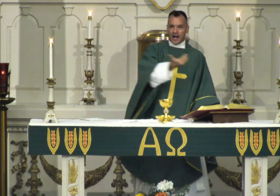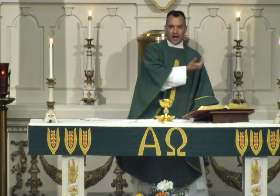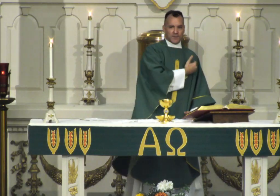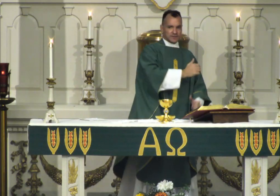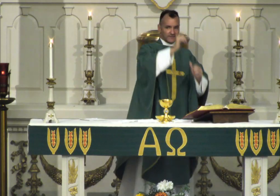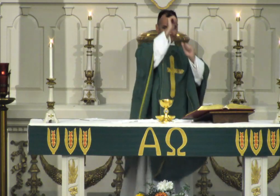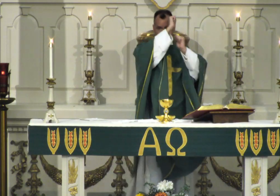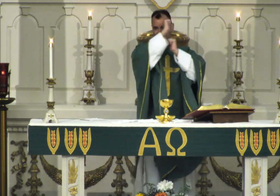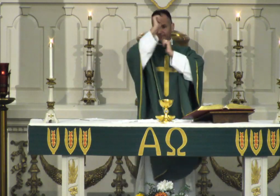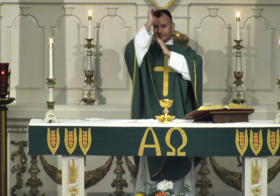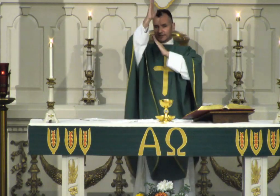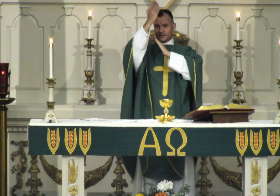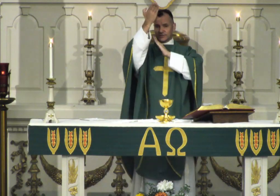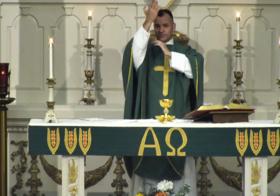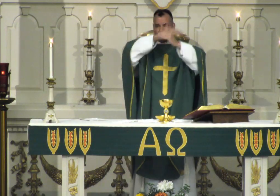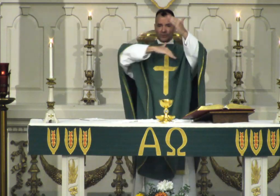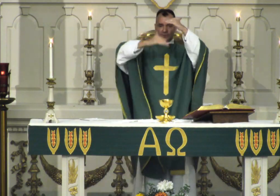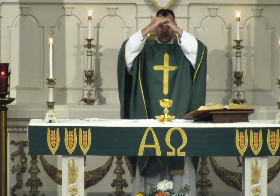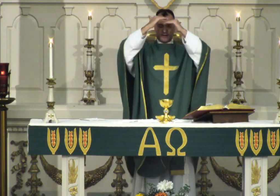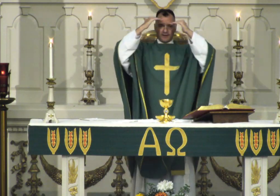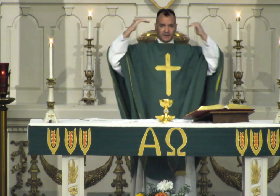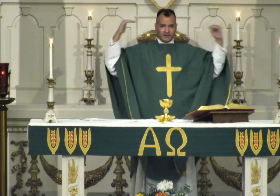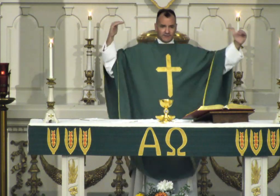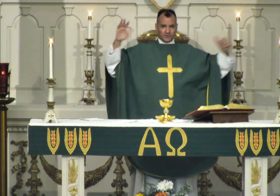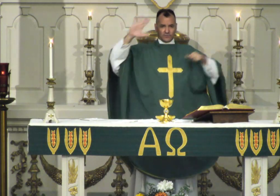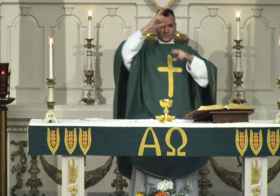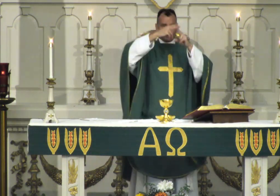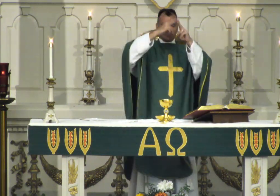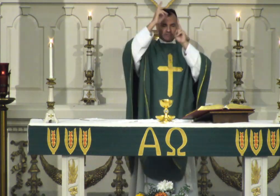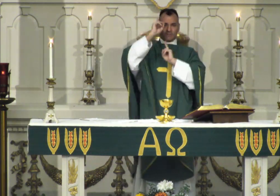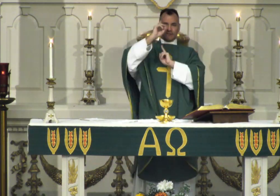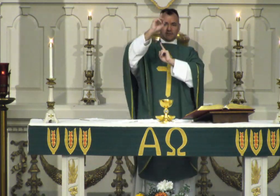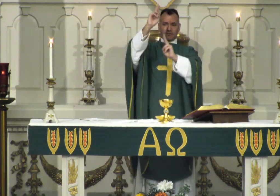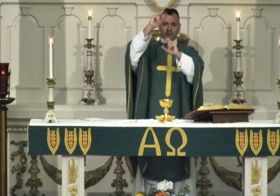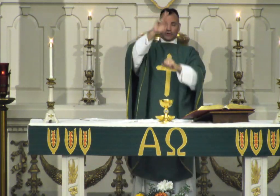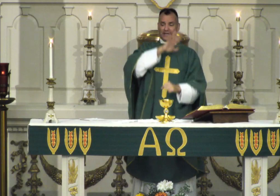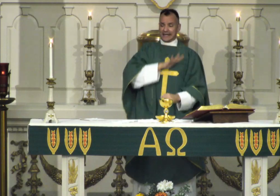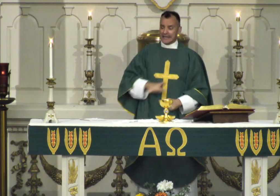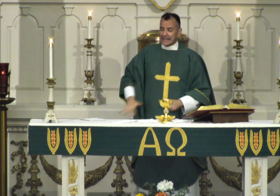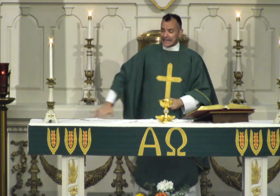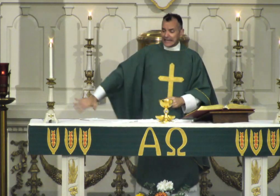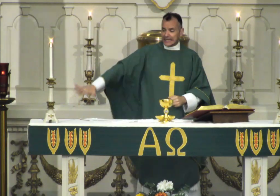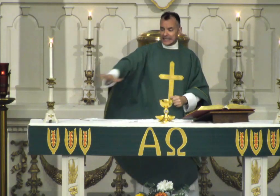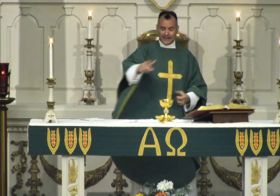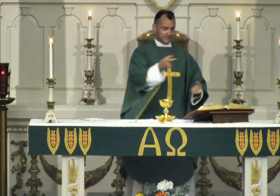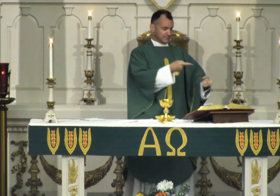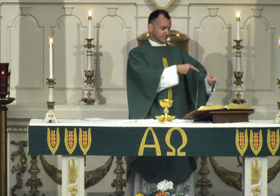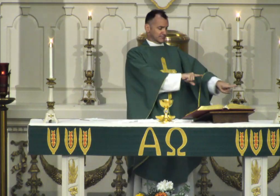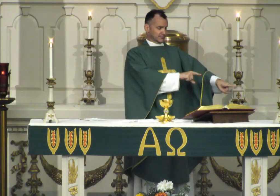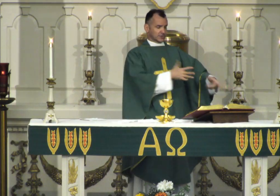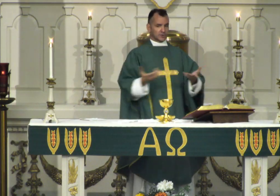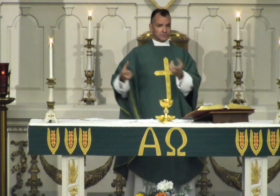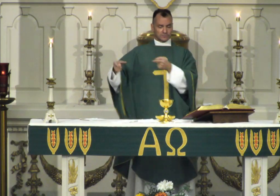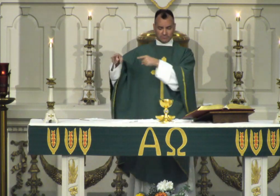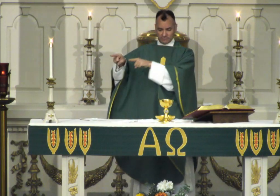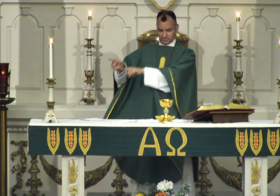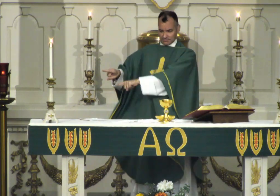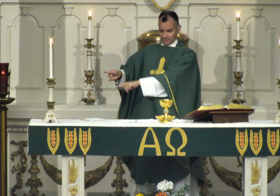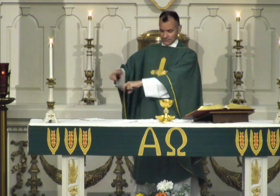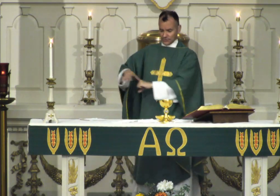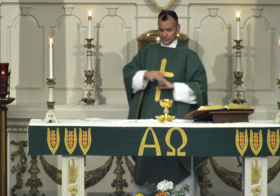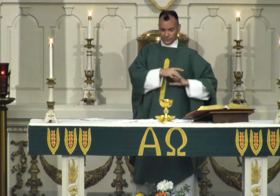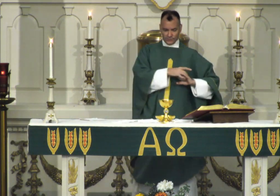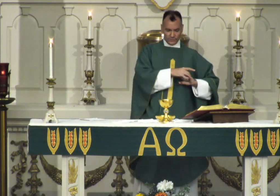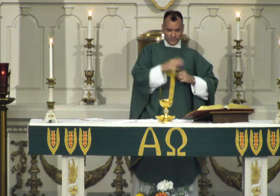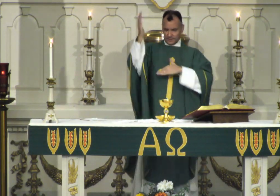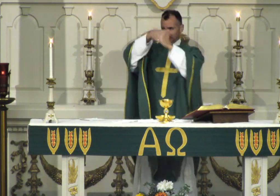heaven, hallowed be thy name. Thy kingdom come, thy will be done, on earth as it is in heaven.